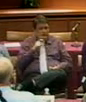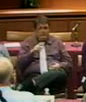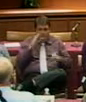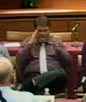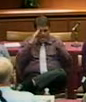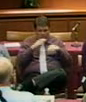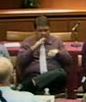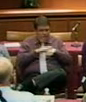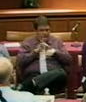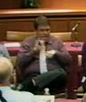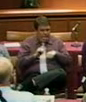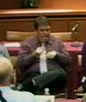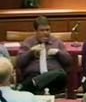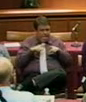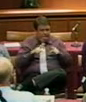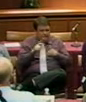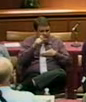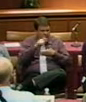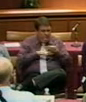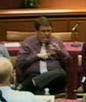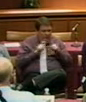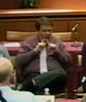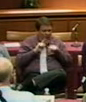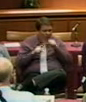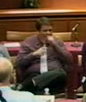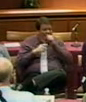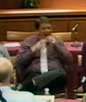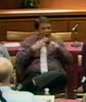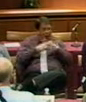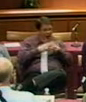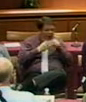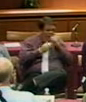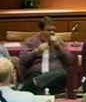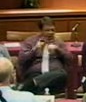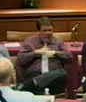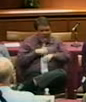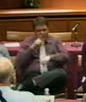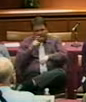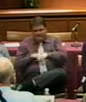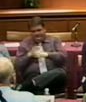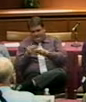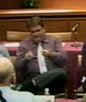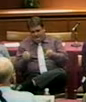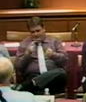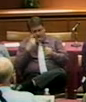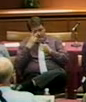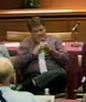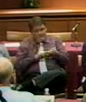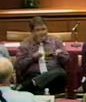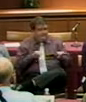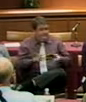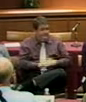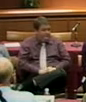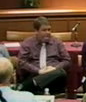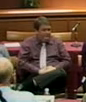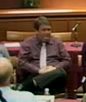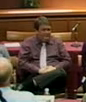with our report, interim and long-term solutions and proposals. Does that make sense to